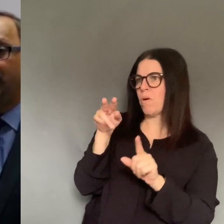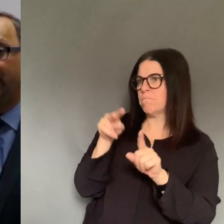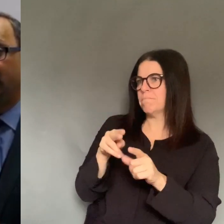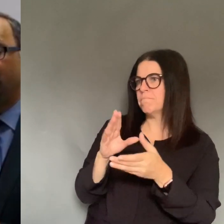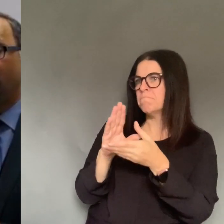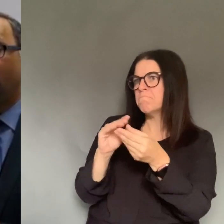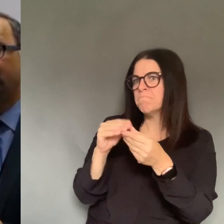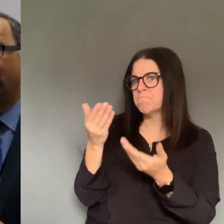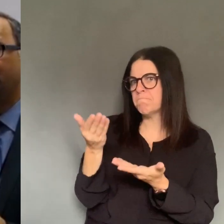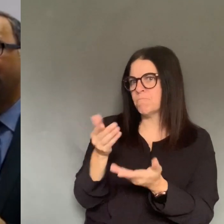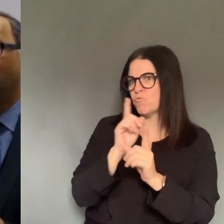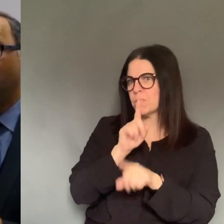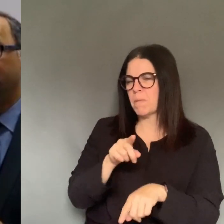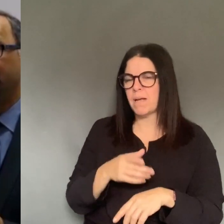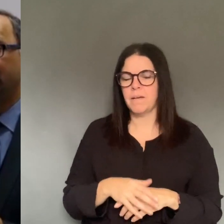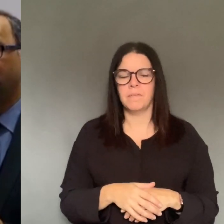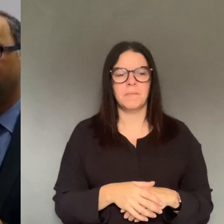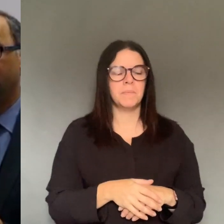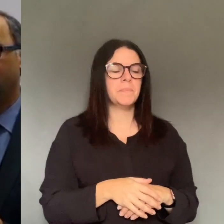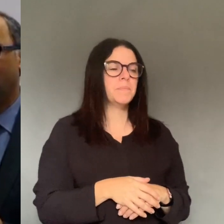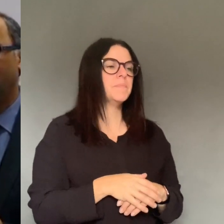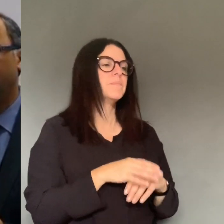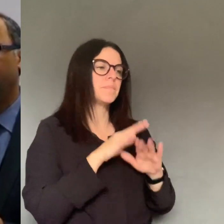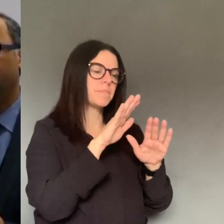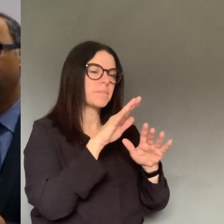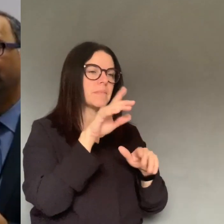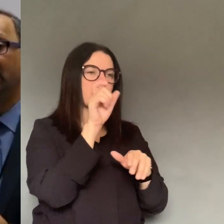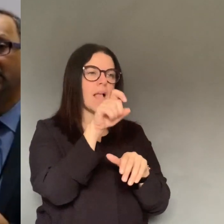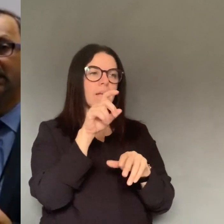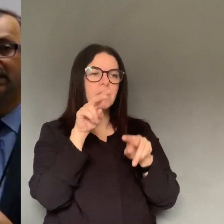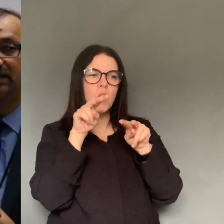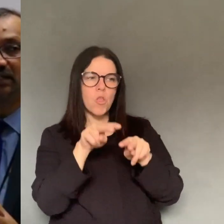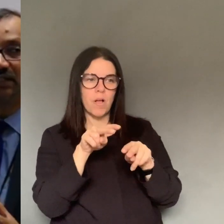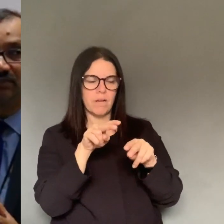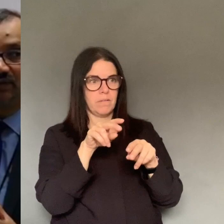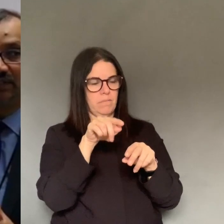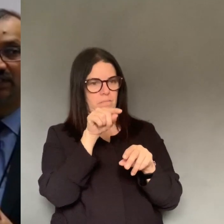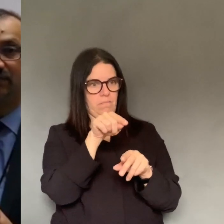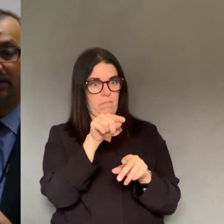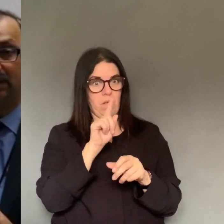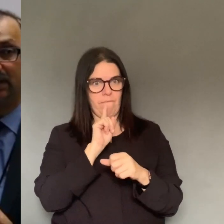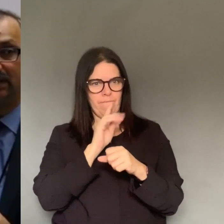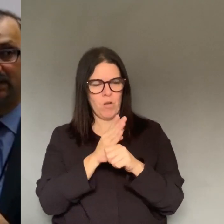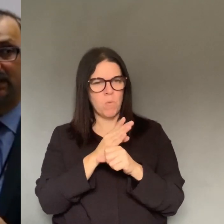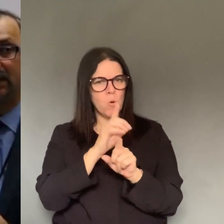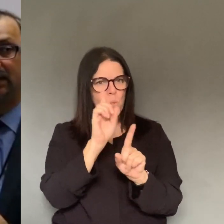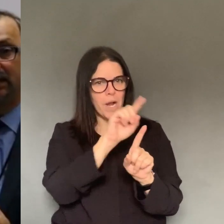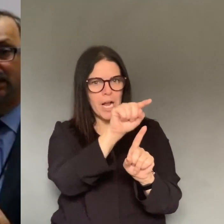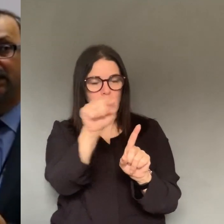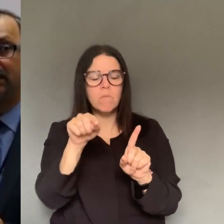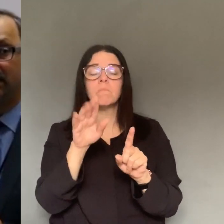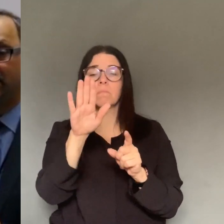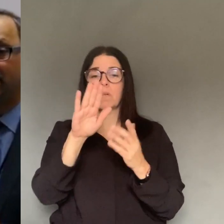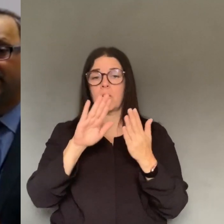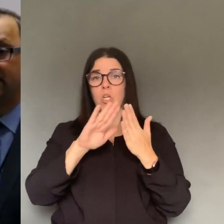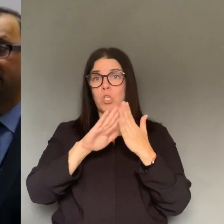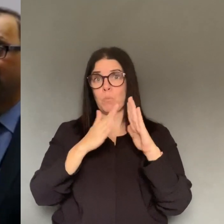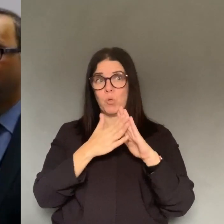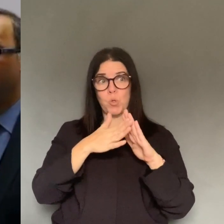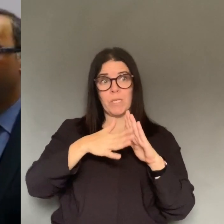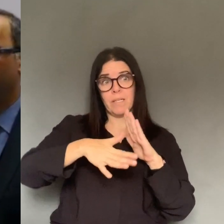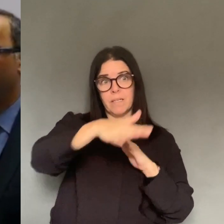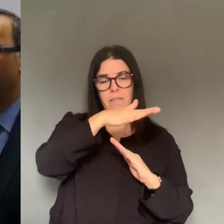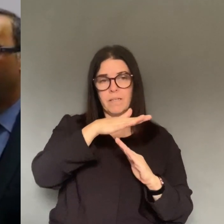at the breakdown of what's happening, where these activities are happening, if you're looking at the cases in the community, we did see a decline in the number of cases